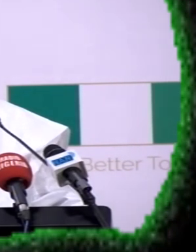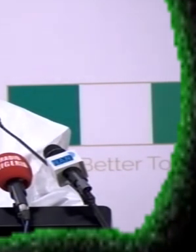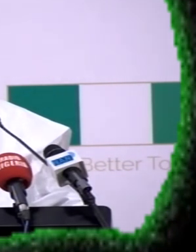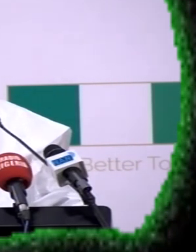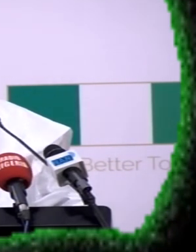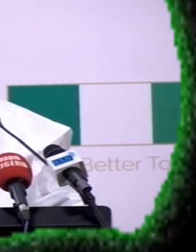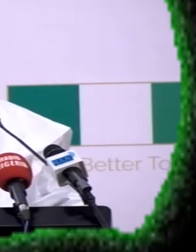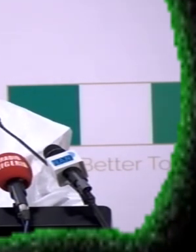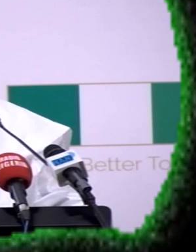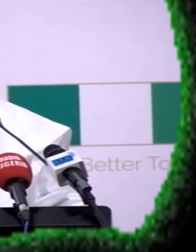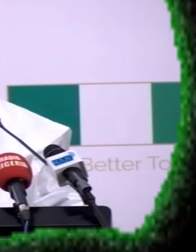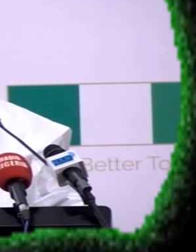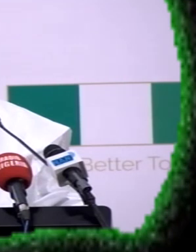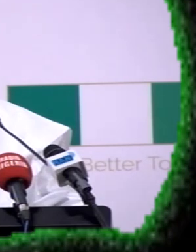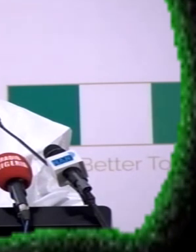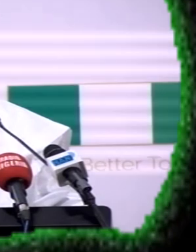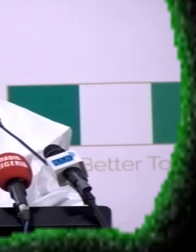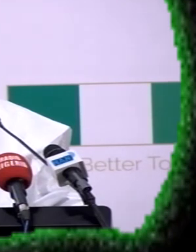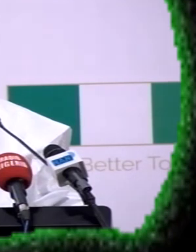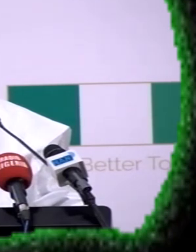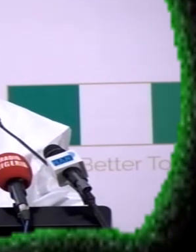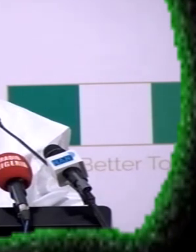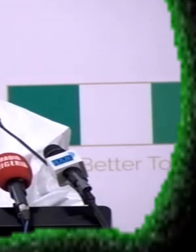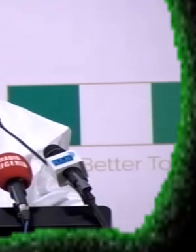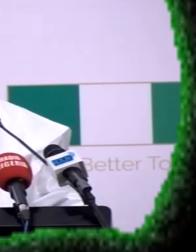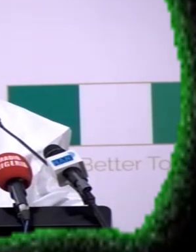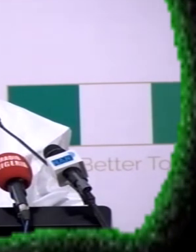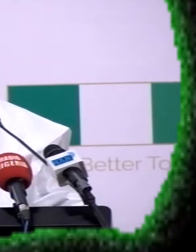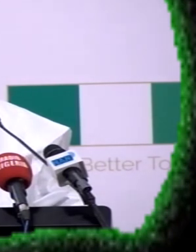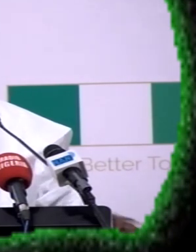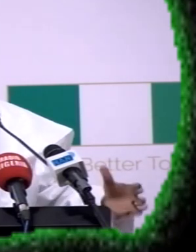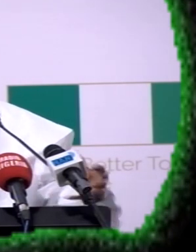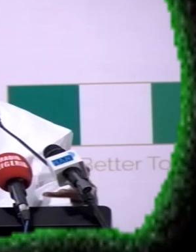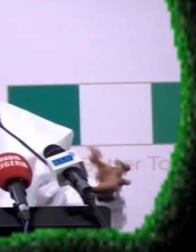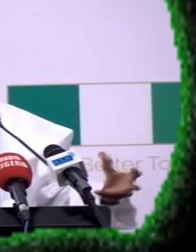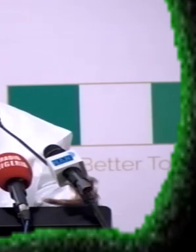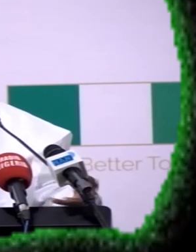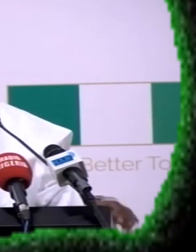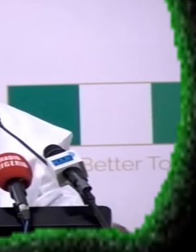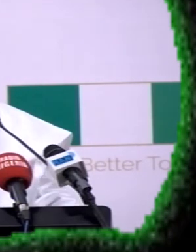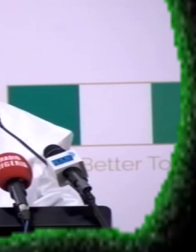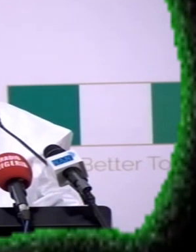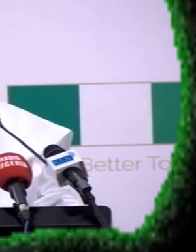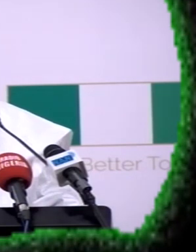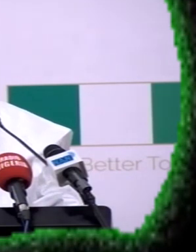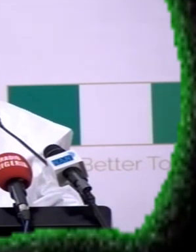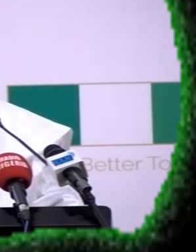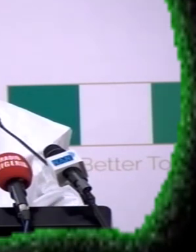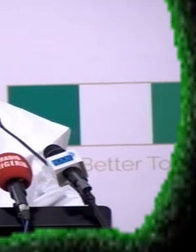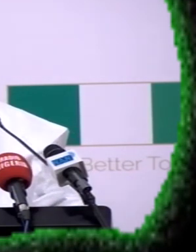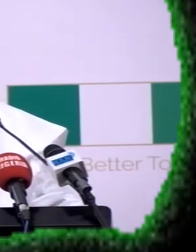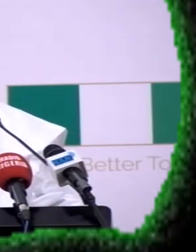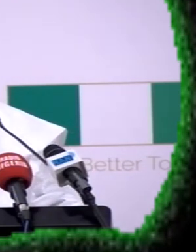and insecurity. This is the time for all of us to coalesce into a single force. According